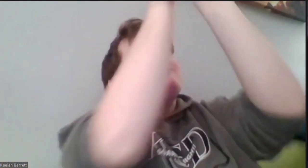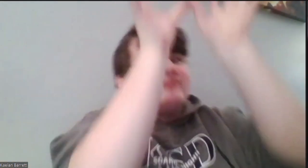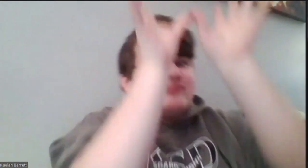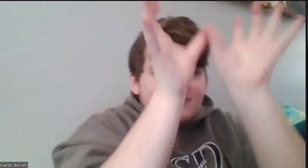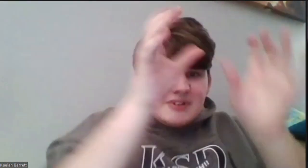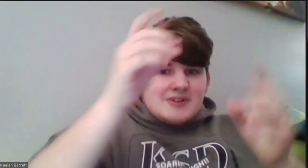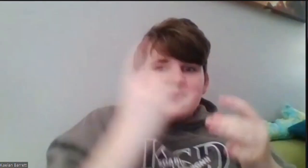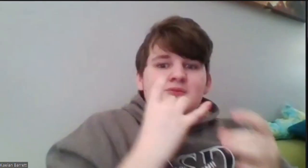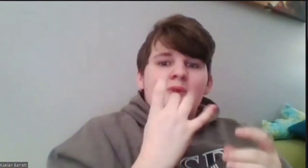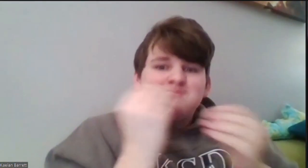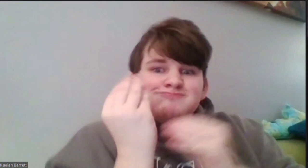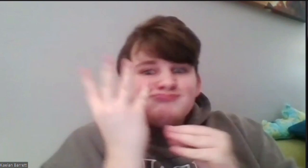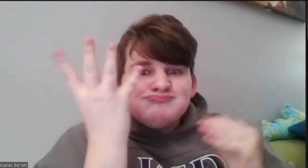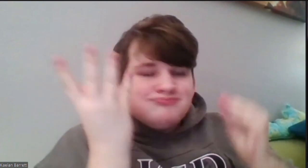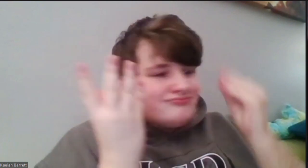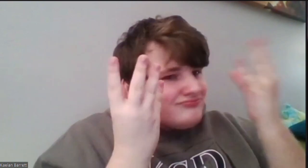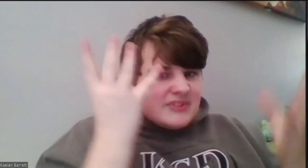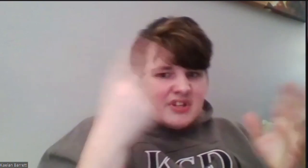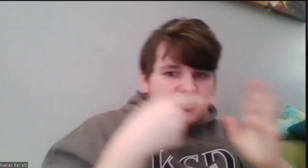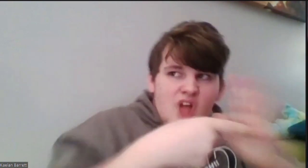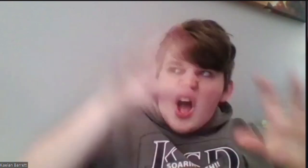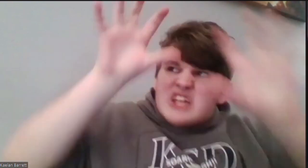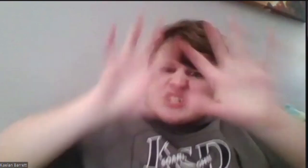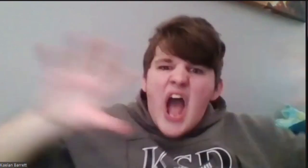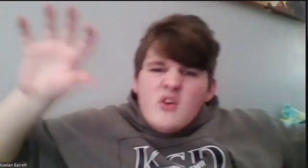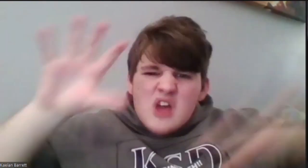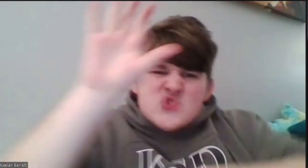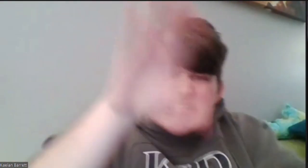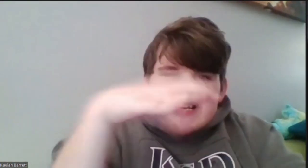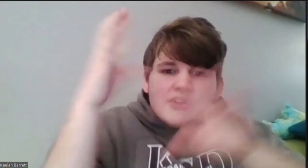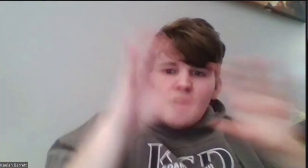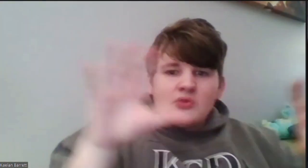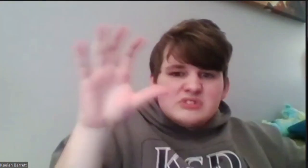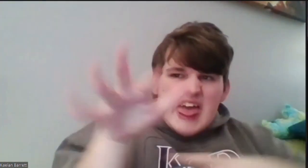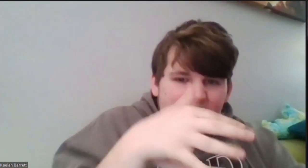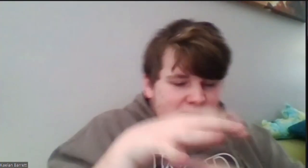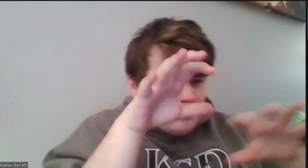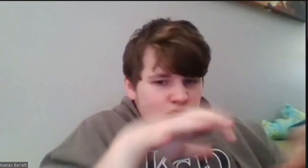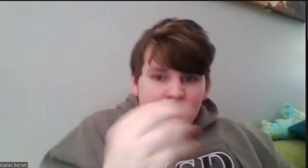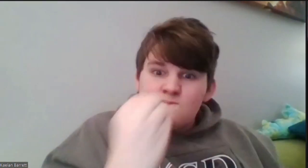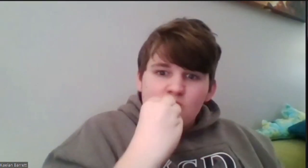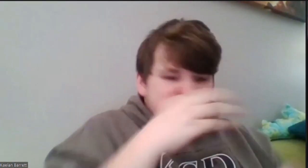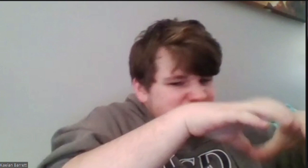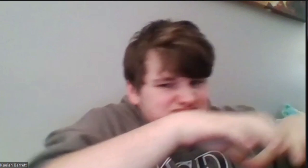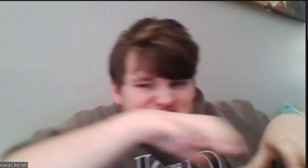A big, grand party. Had lights, decorations, all kinds of music